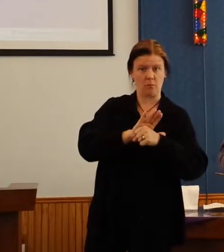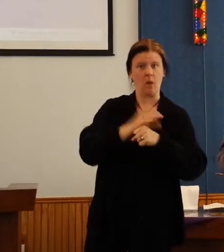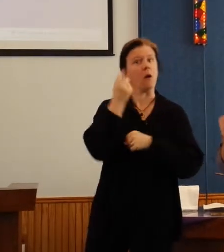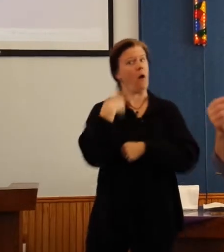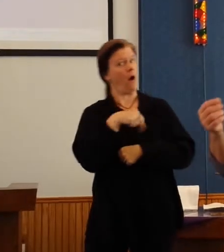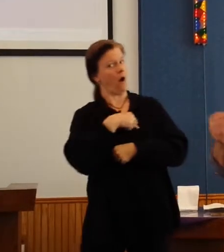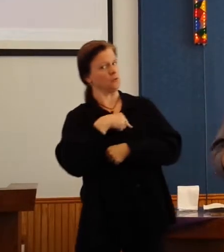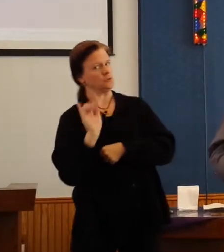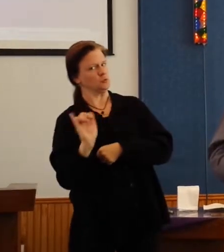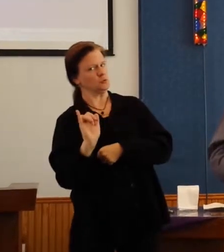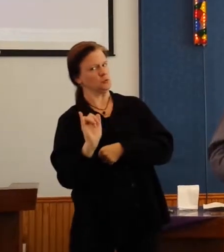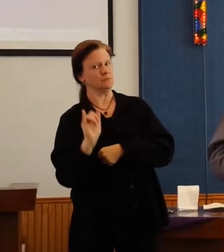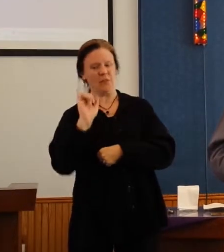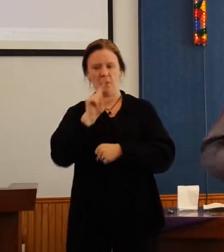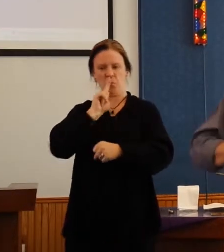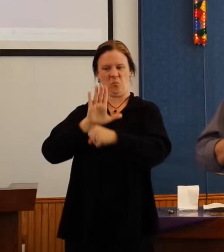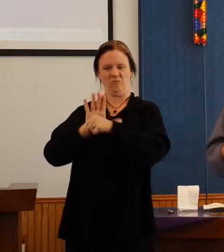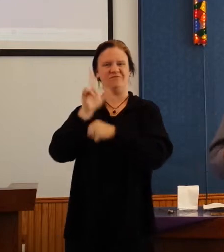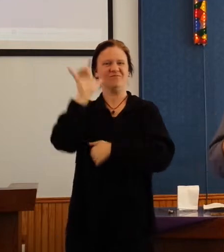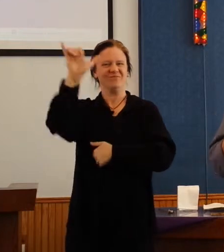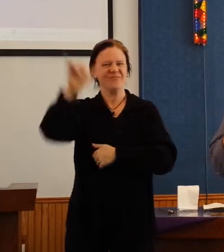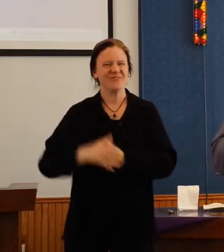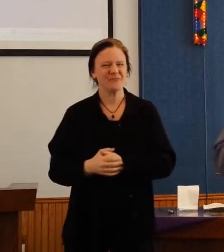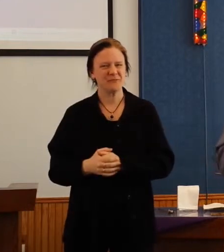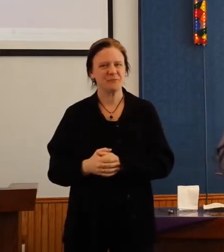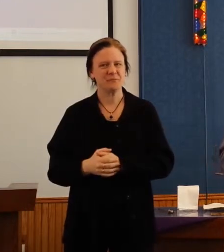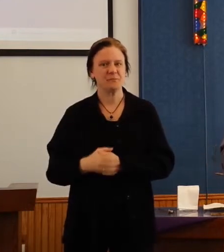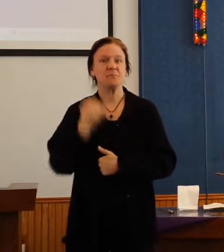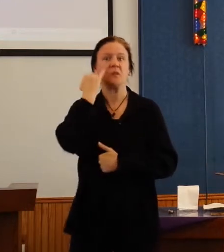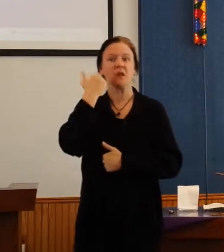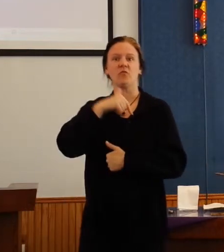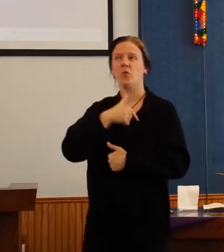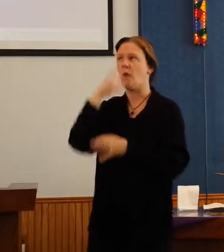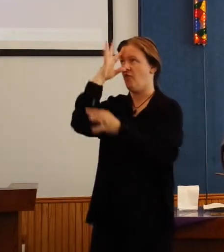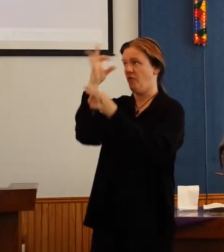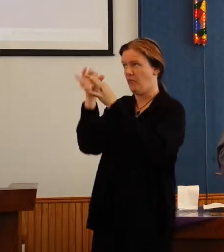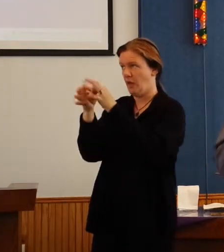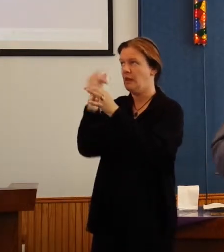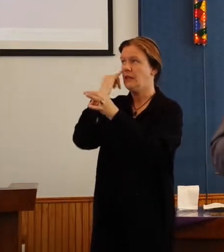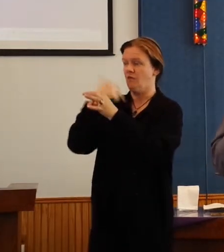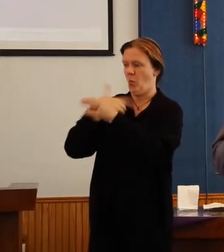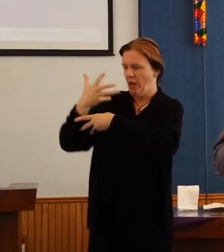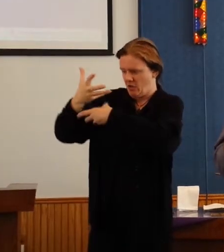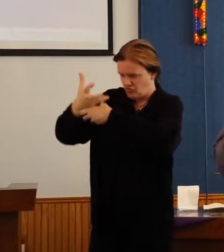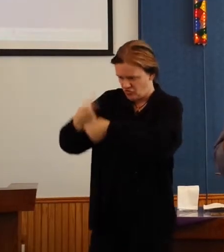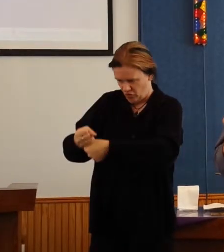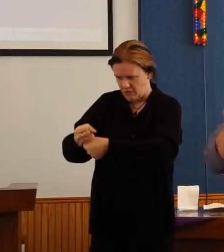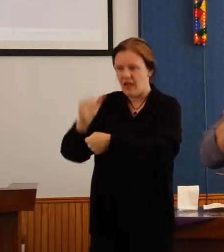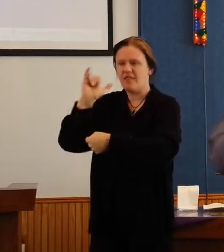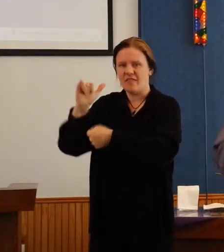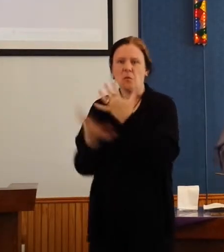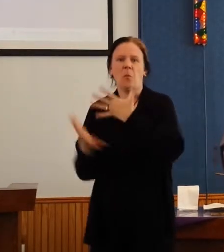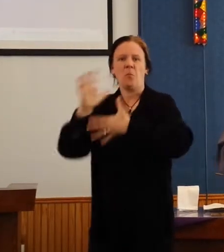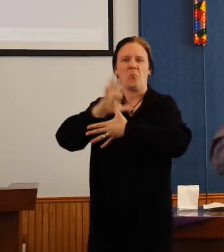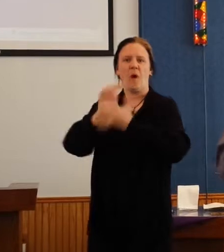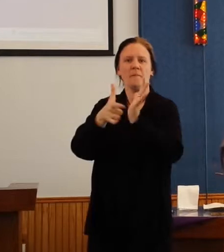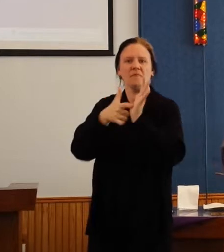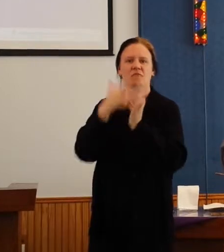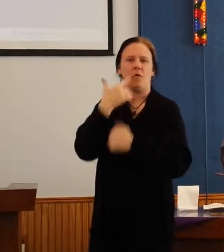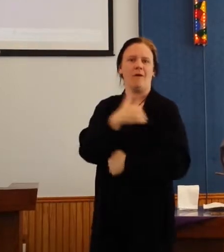descendants are eternal. Being faithful to God through the generations is the real essence of